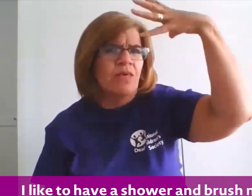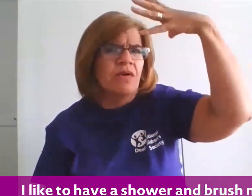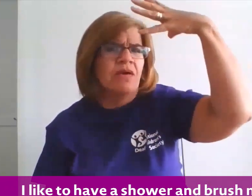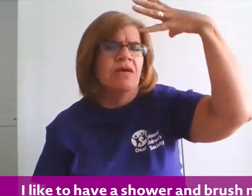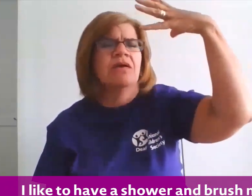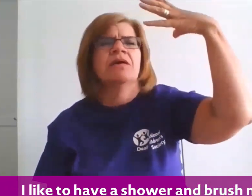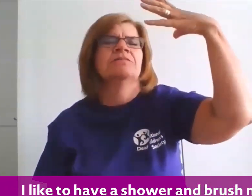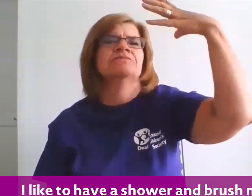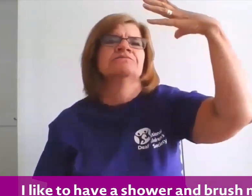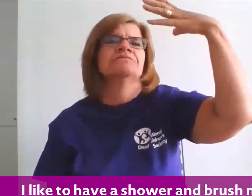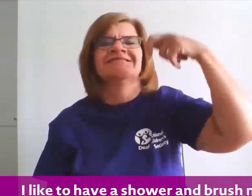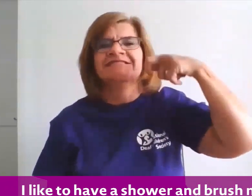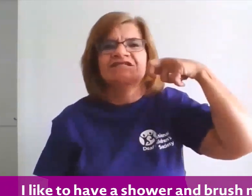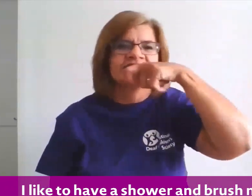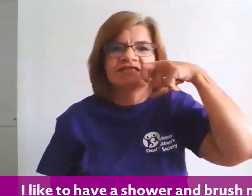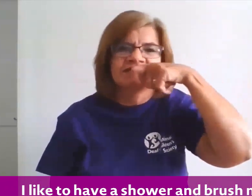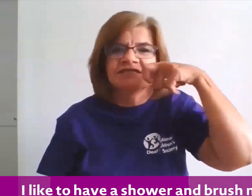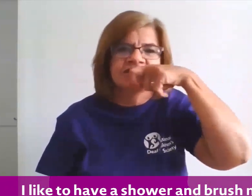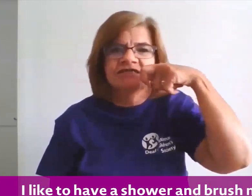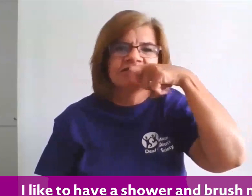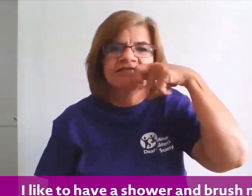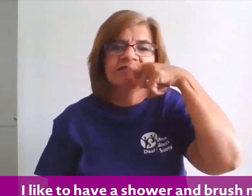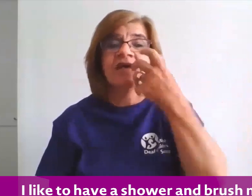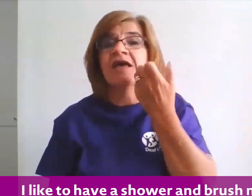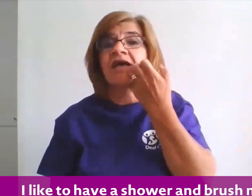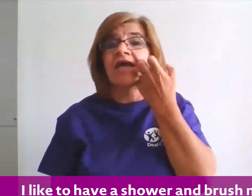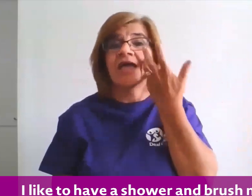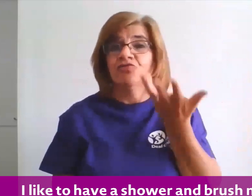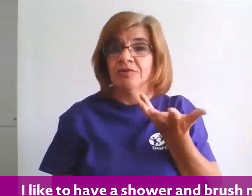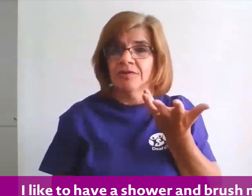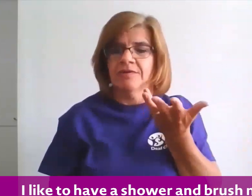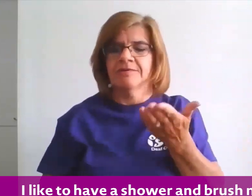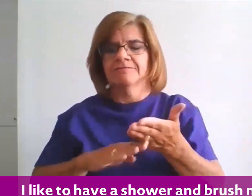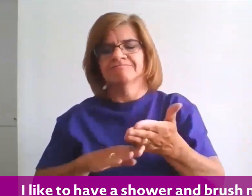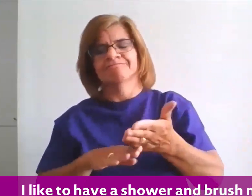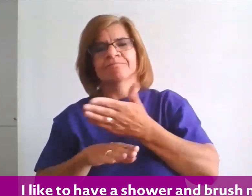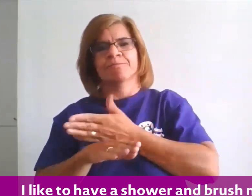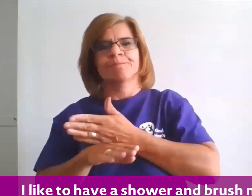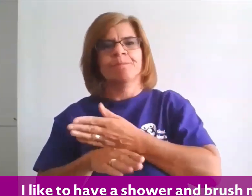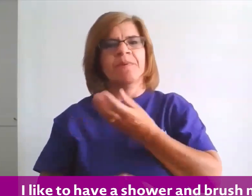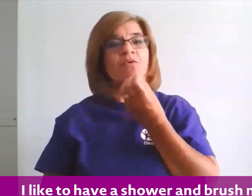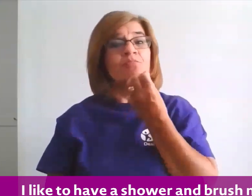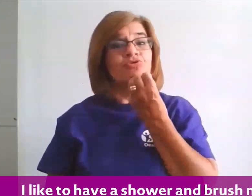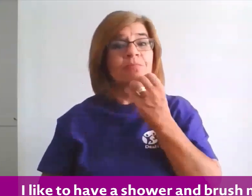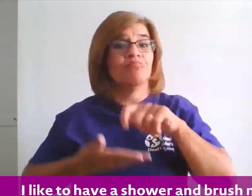I like to have a shower and brush my teeth every morning before breakfast.